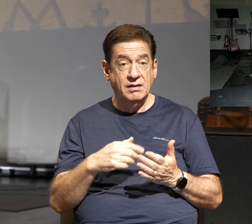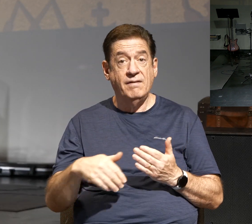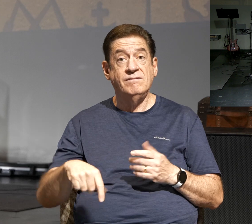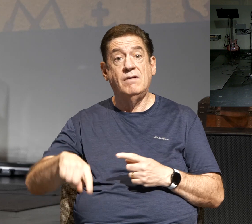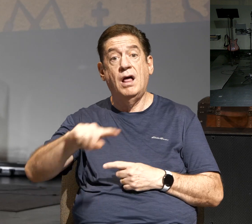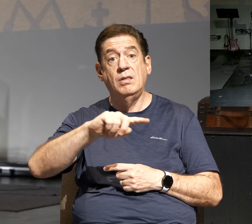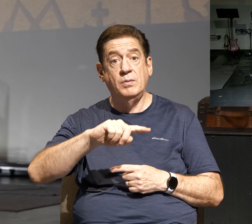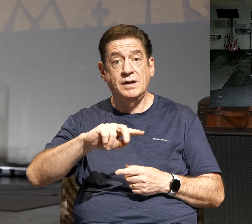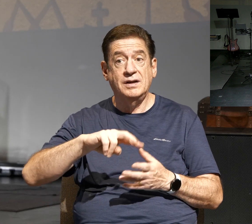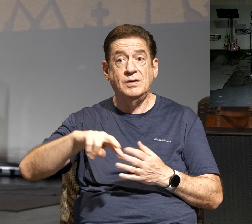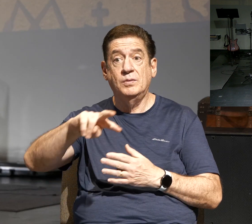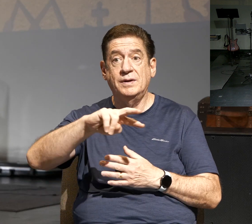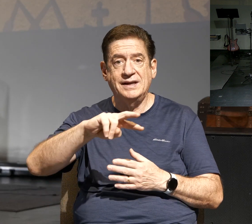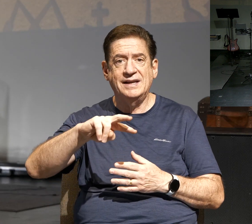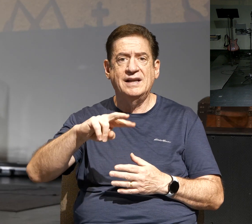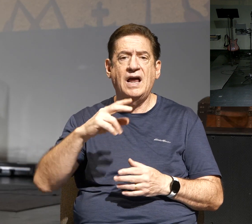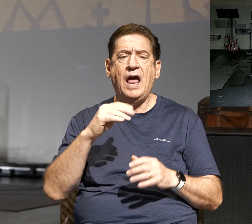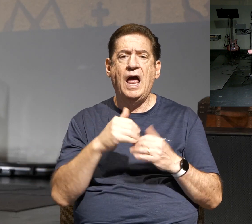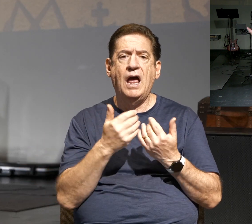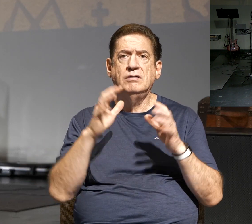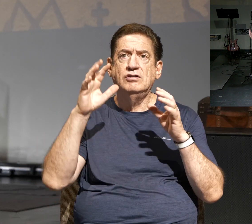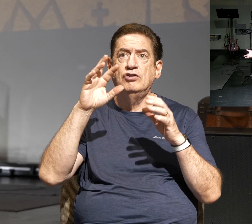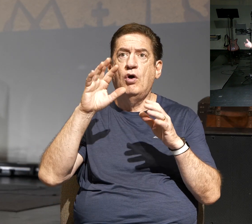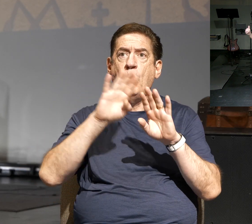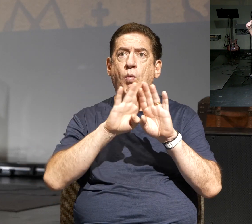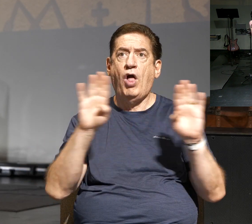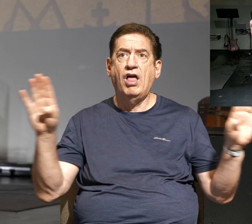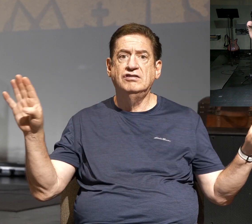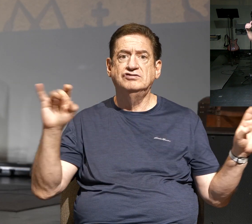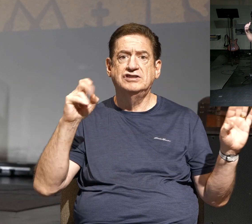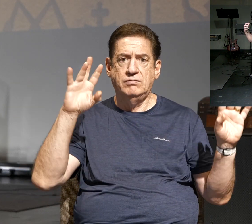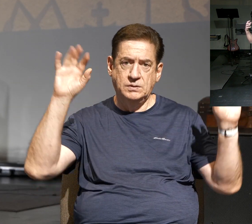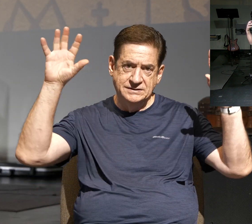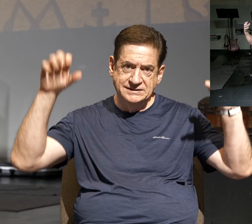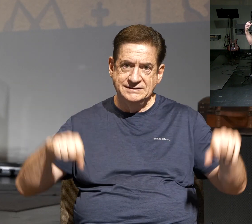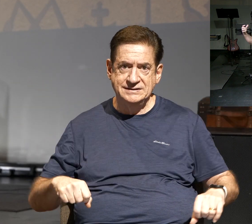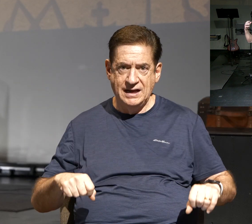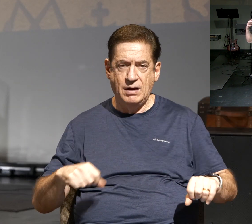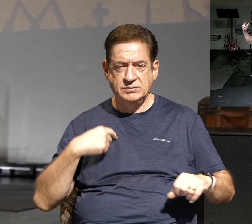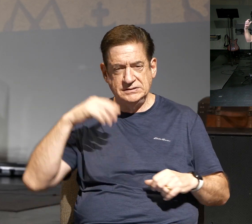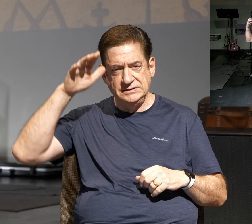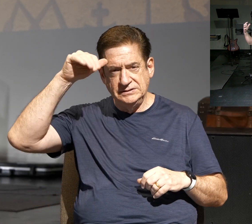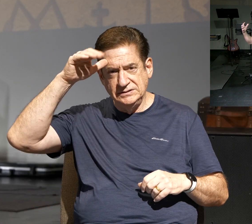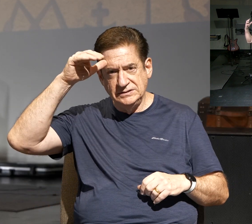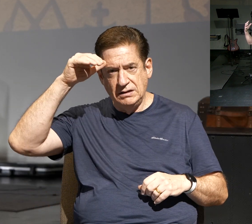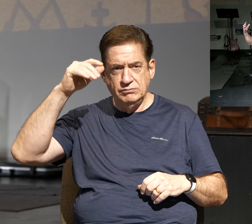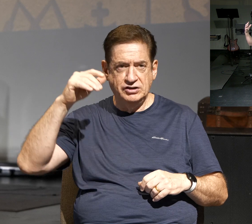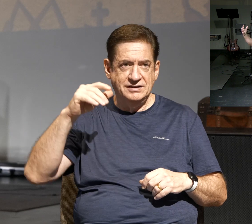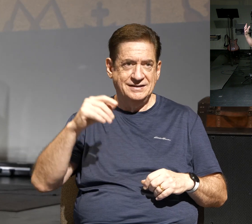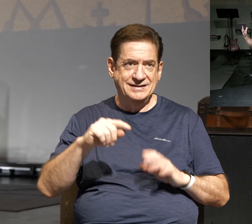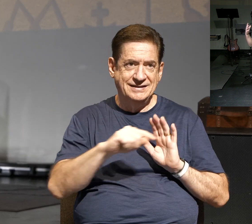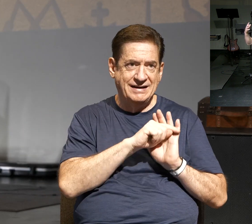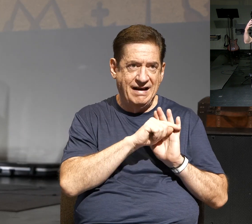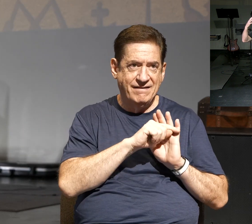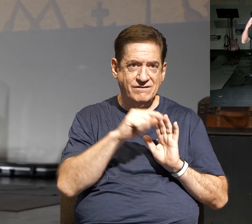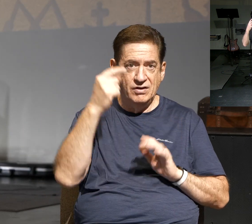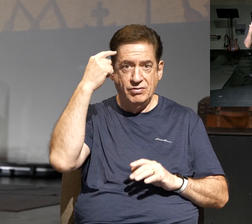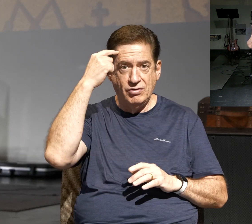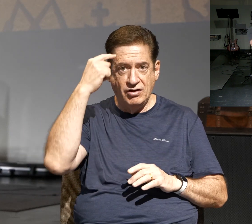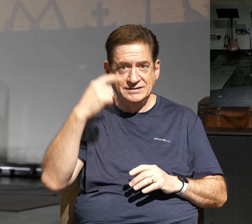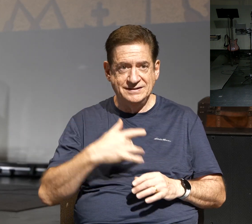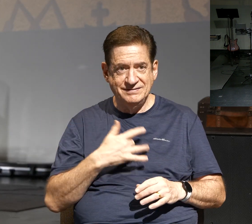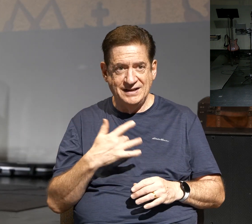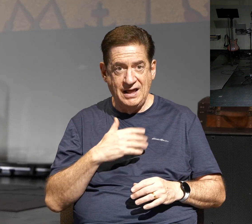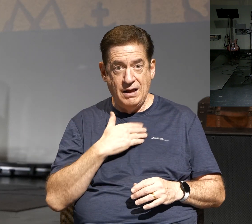we're going to talk about how to bring the walls of Jericho down, which are our stubborn negative thoughts and feelings in our